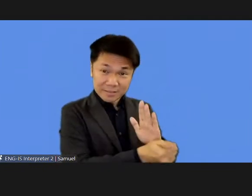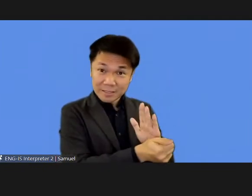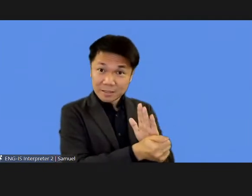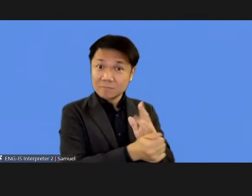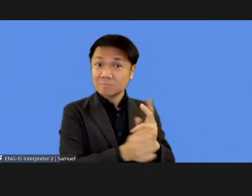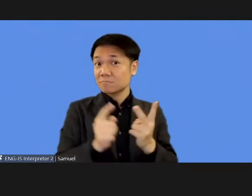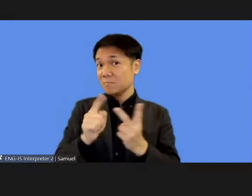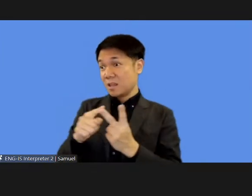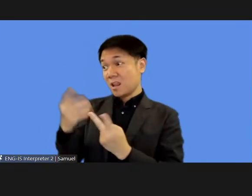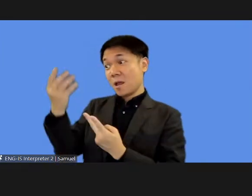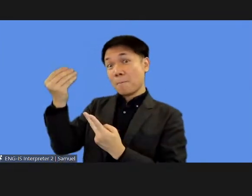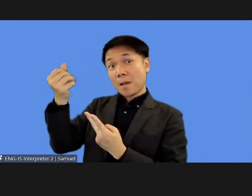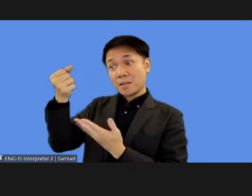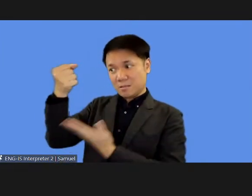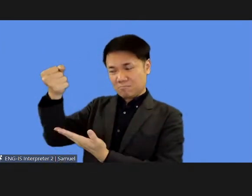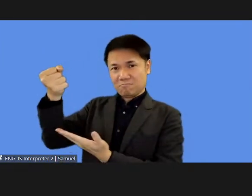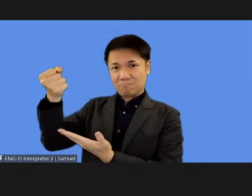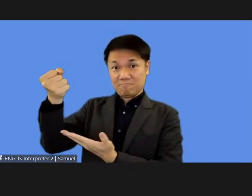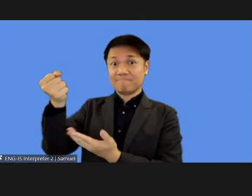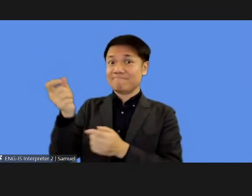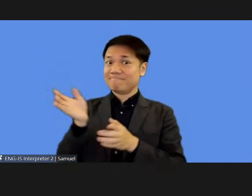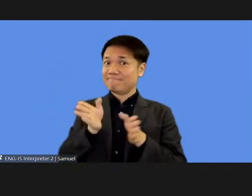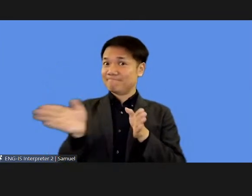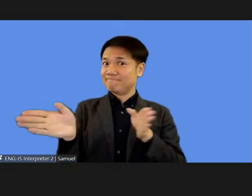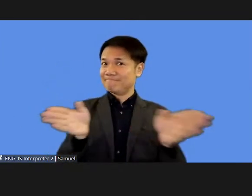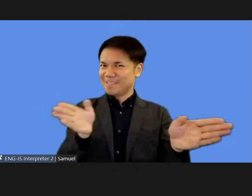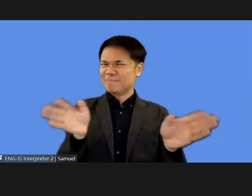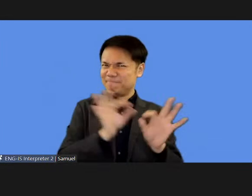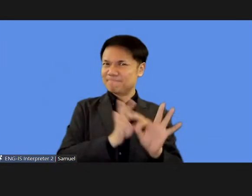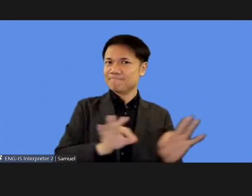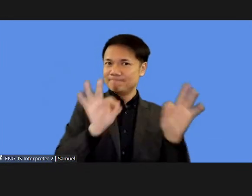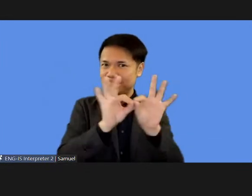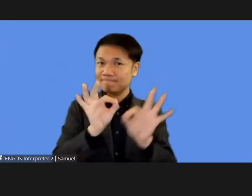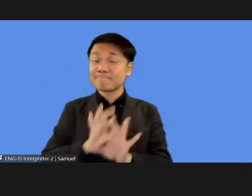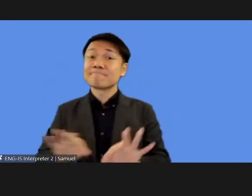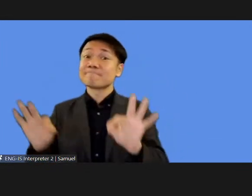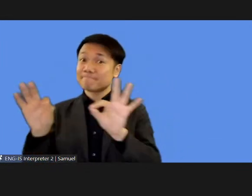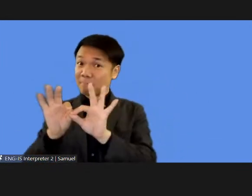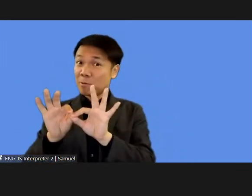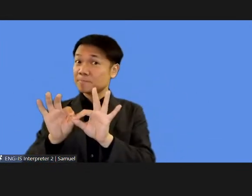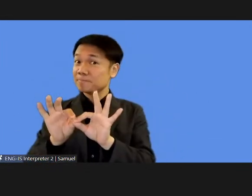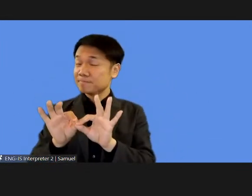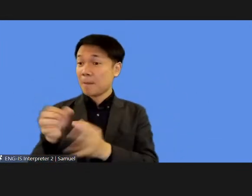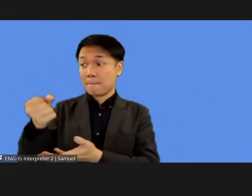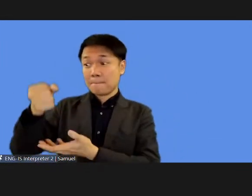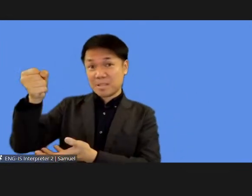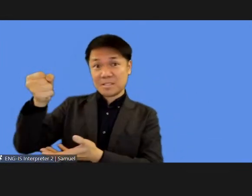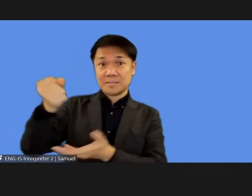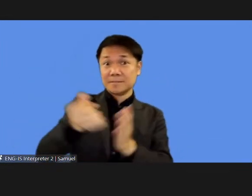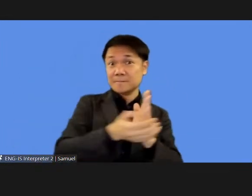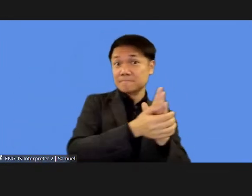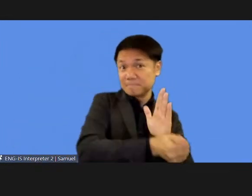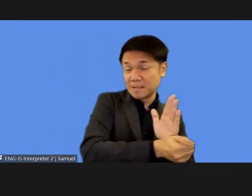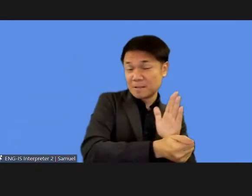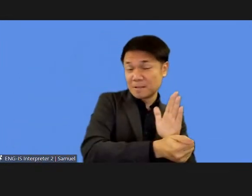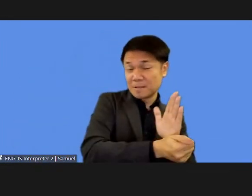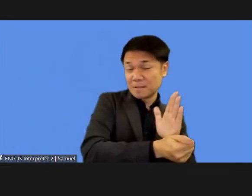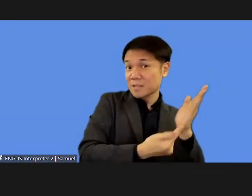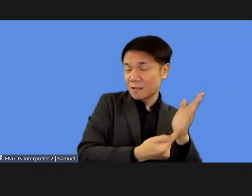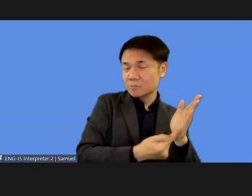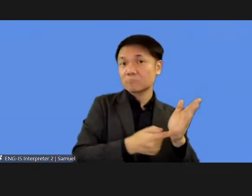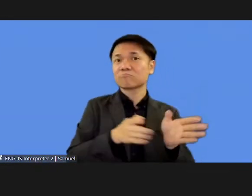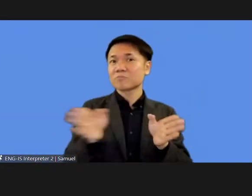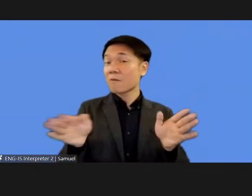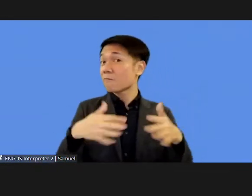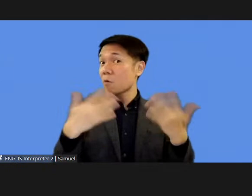the allocation of resources on the key sectors, on health, on agriculture, and also on